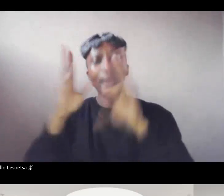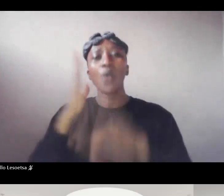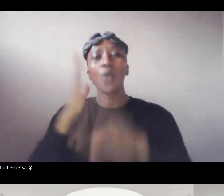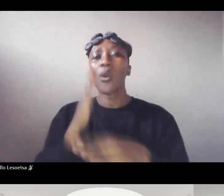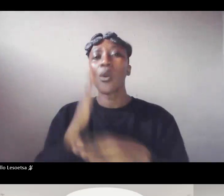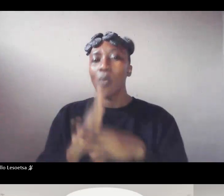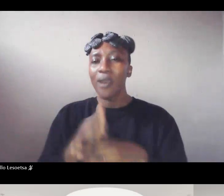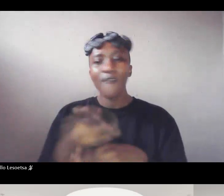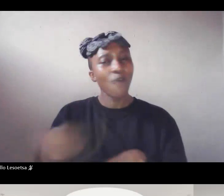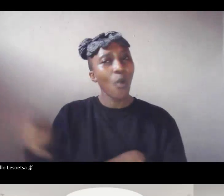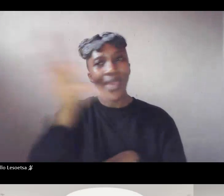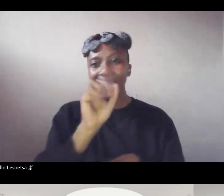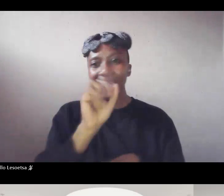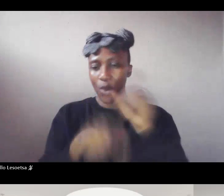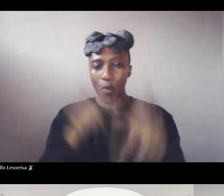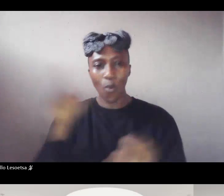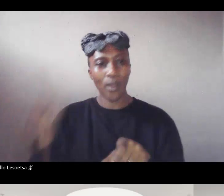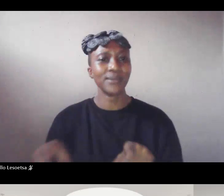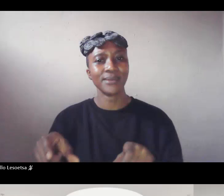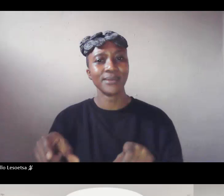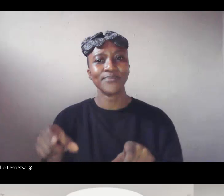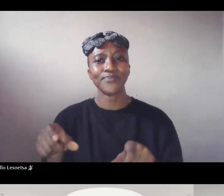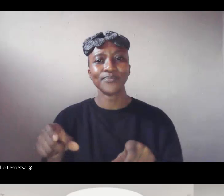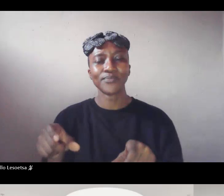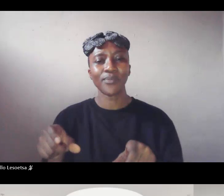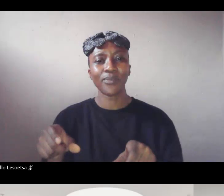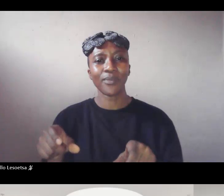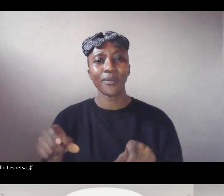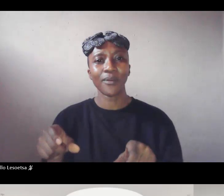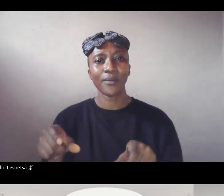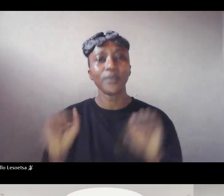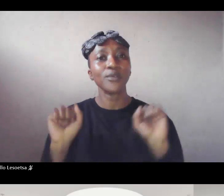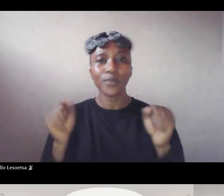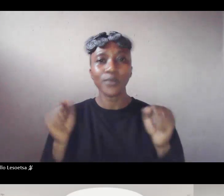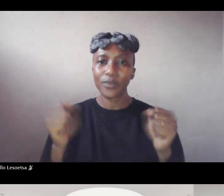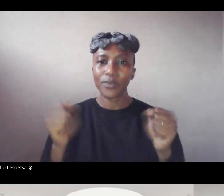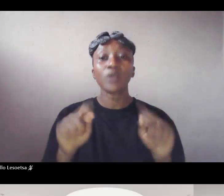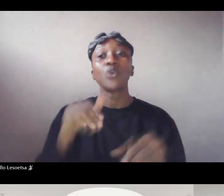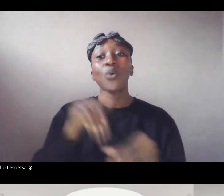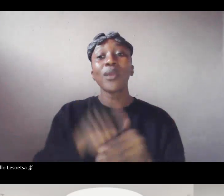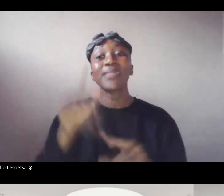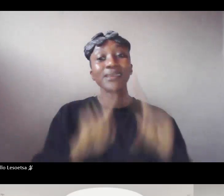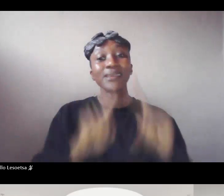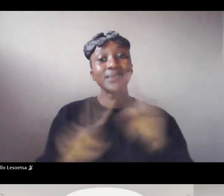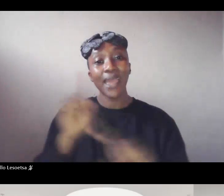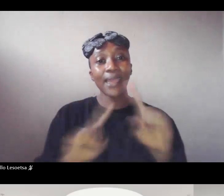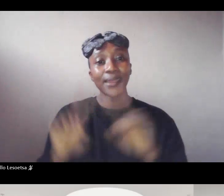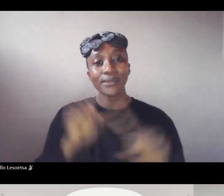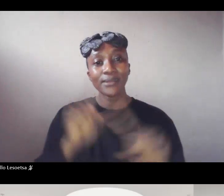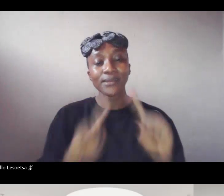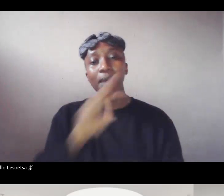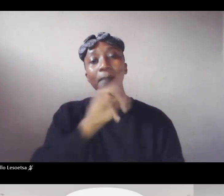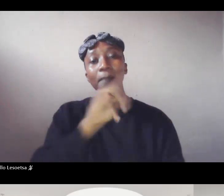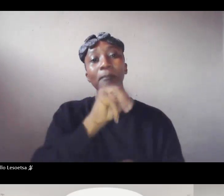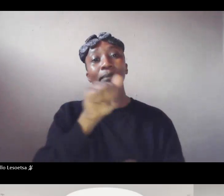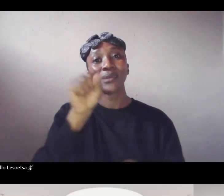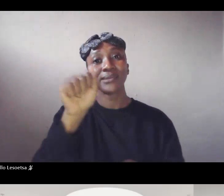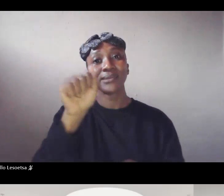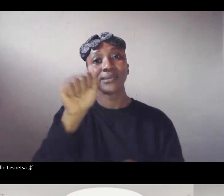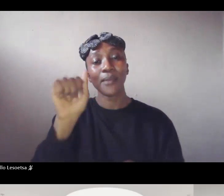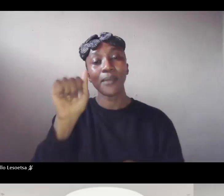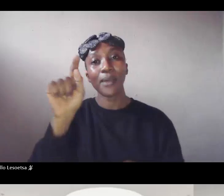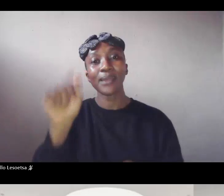Okay, so that's what I want to say to that. In the chat, Masabata says ability to apply DSC knowledge